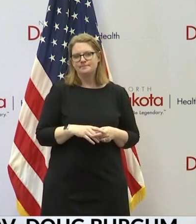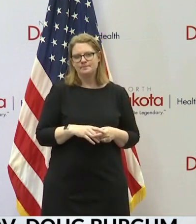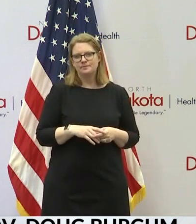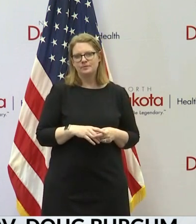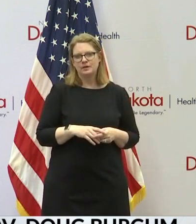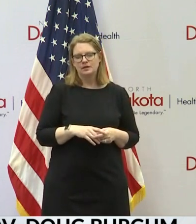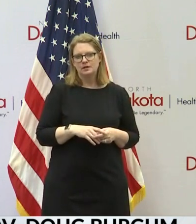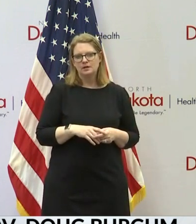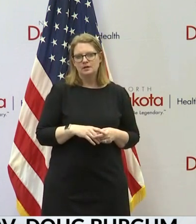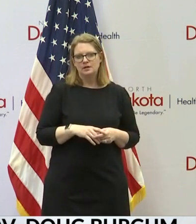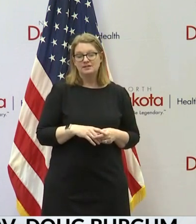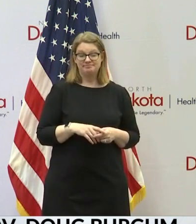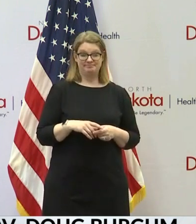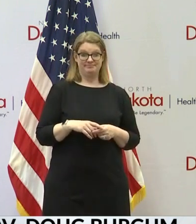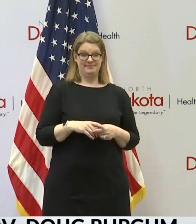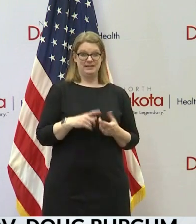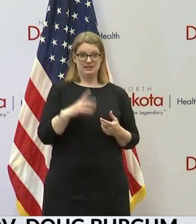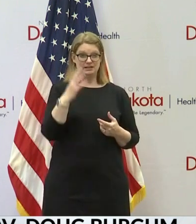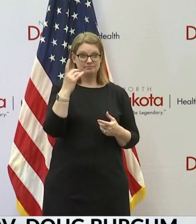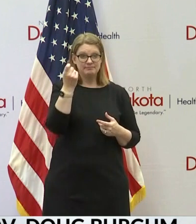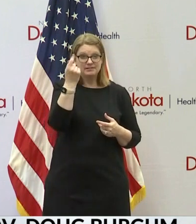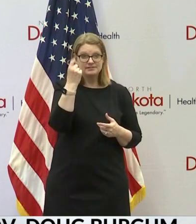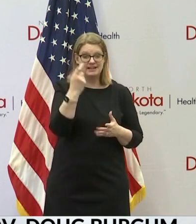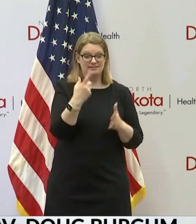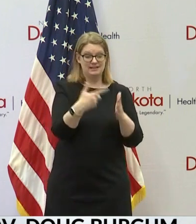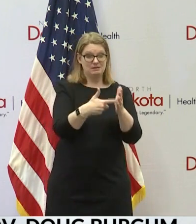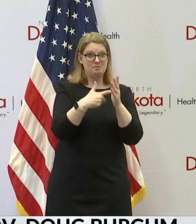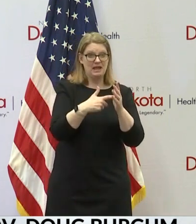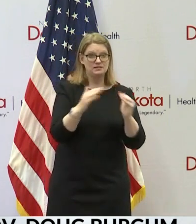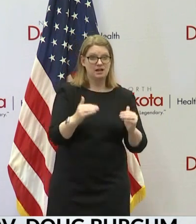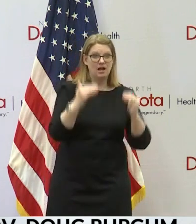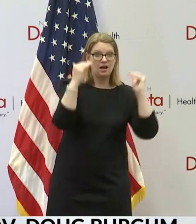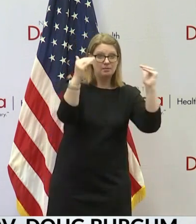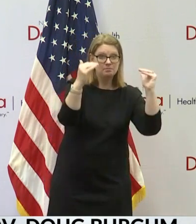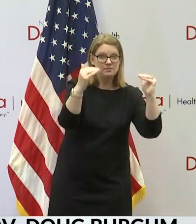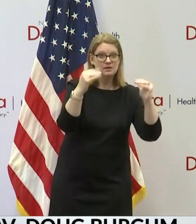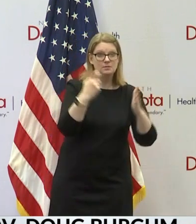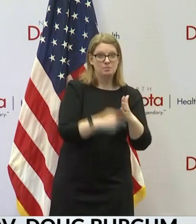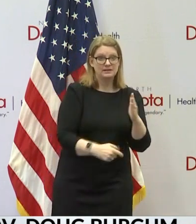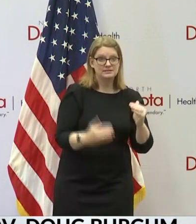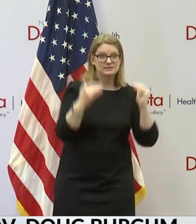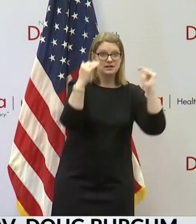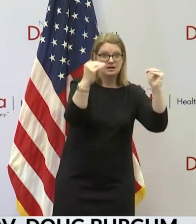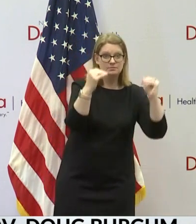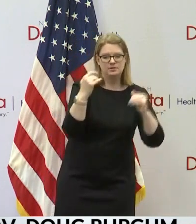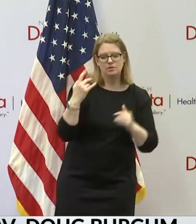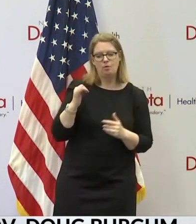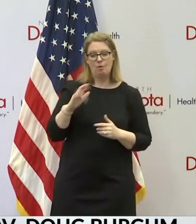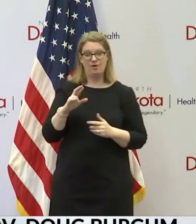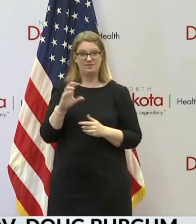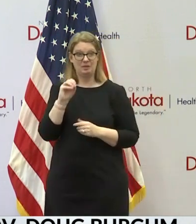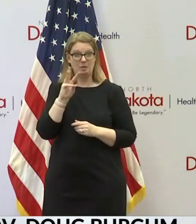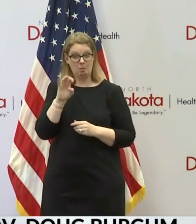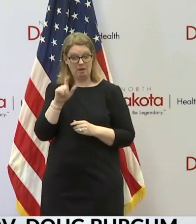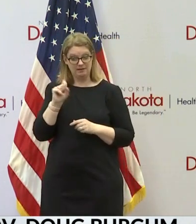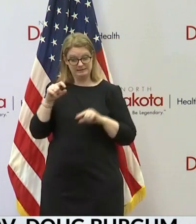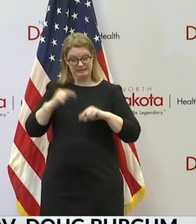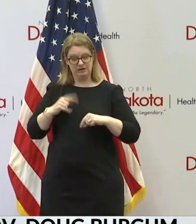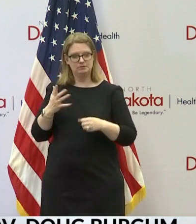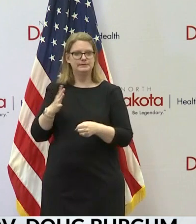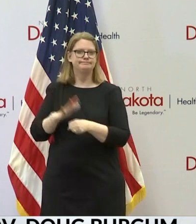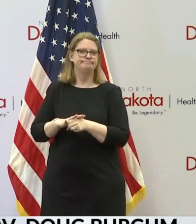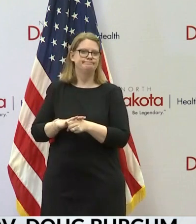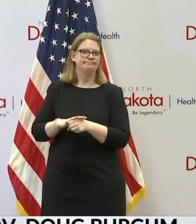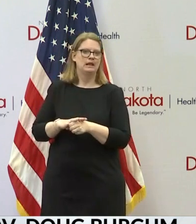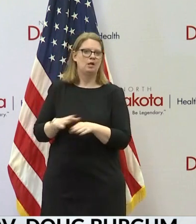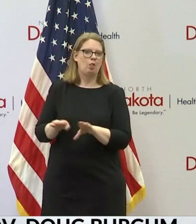understands that we have to get demand up and get prices up, or we're going to continue to have wells that are being shut in here in